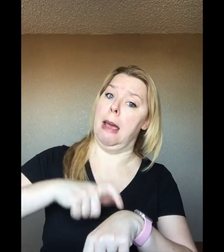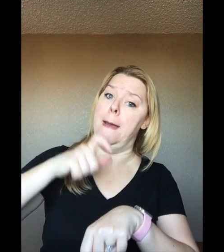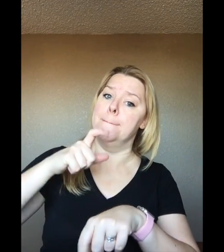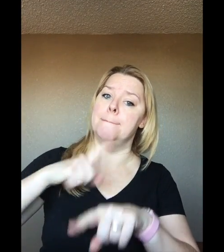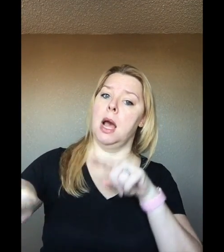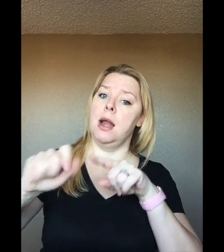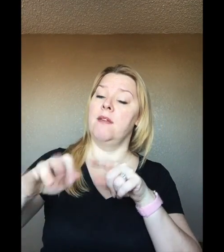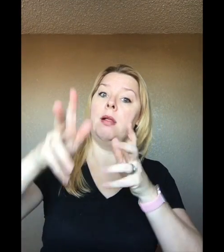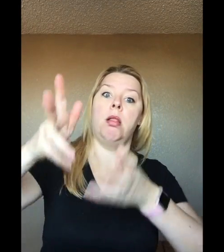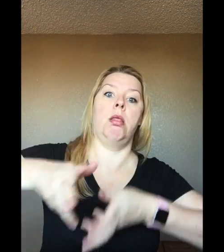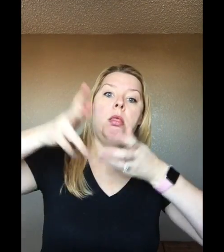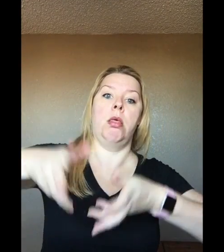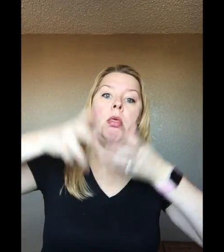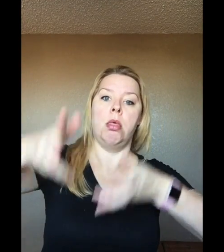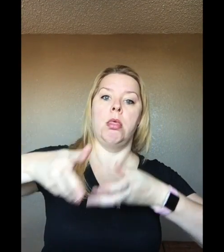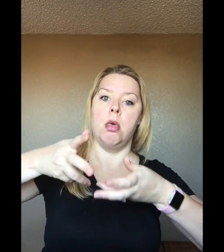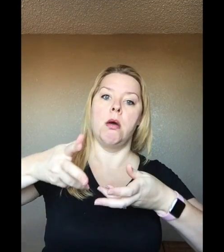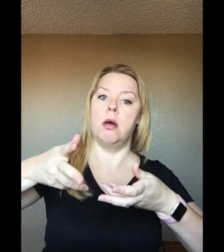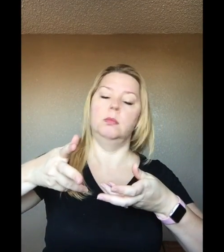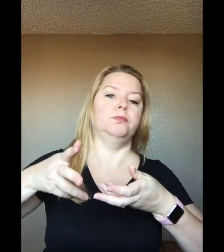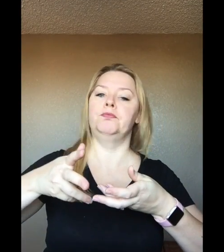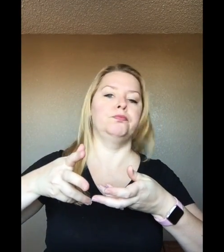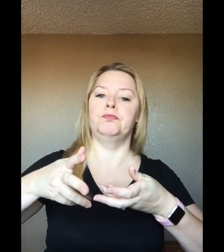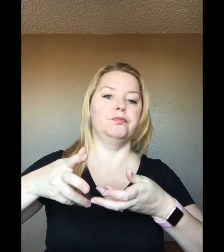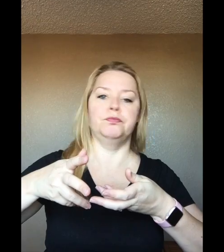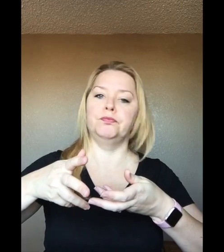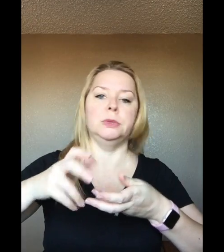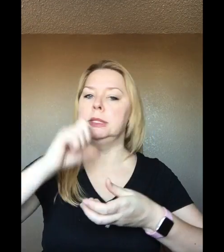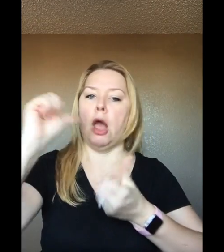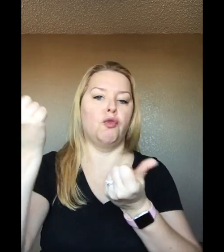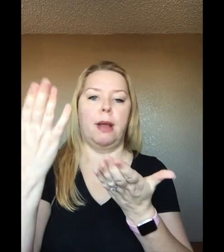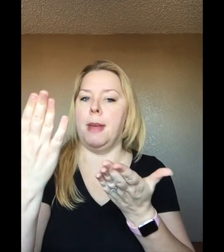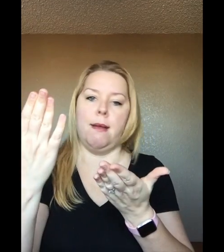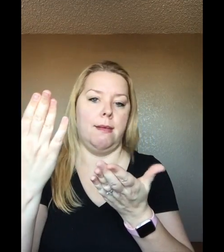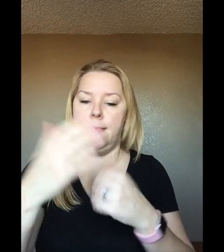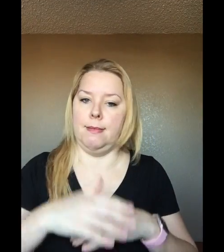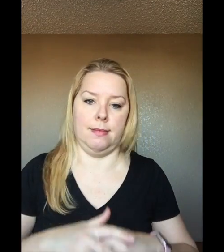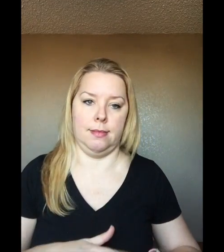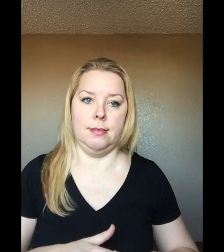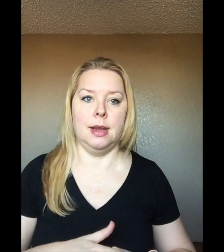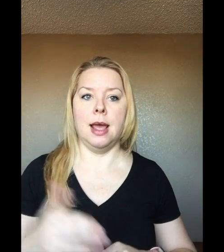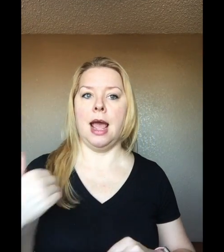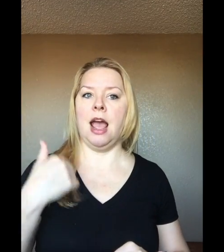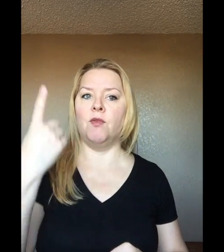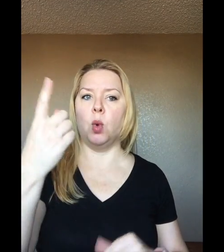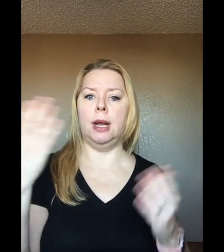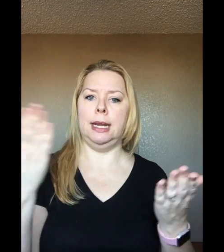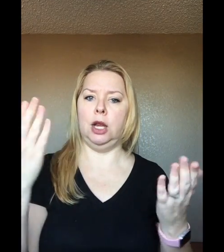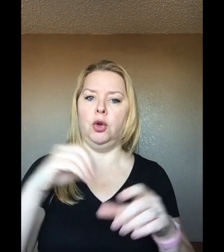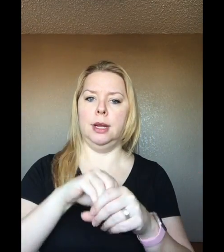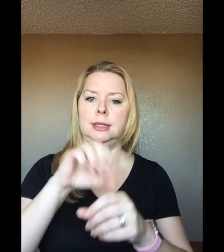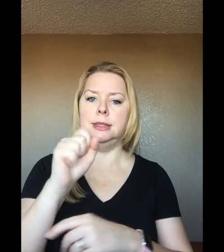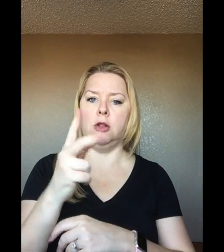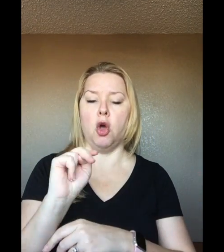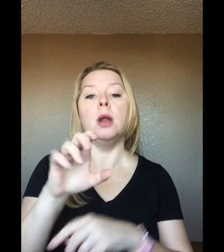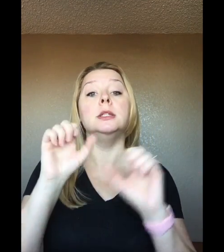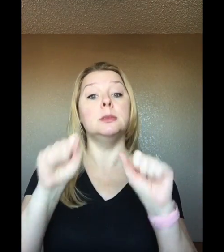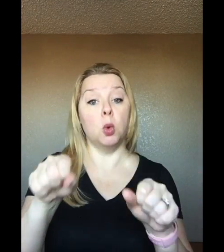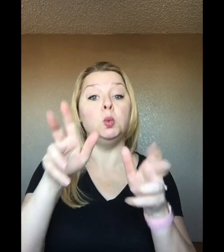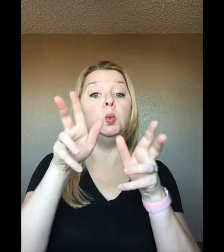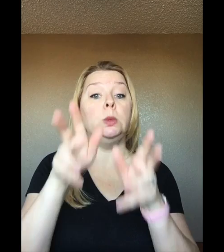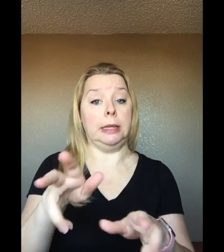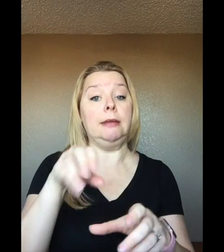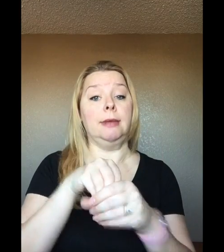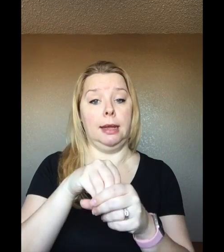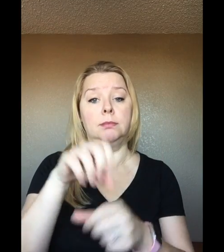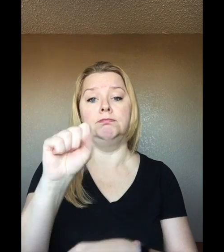recommended amount of time, but you don't want to leave it in if it's not recommended to leave in. I have one here that is a